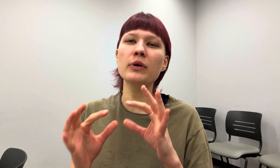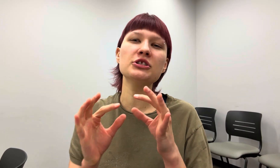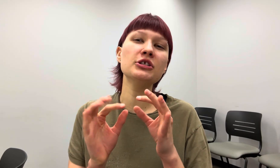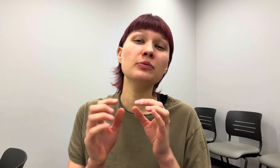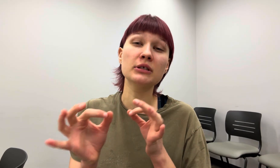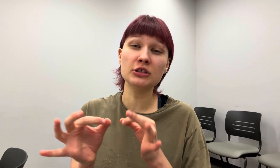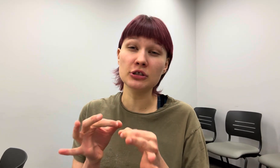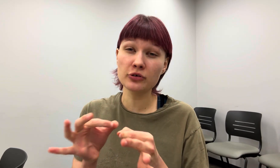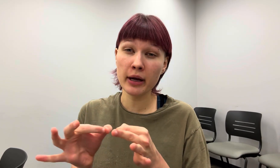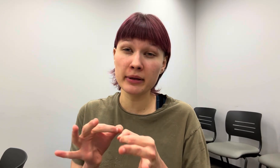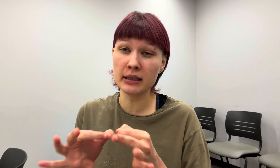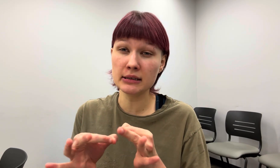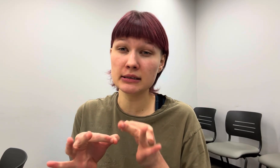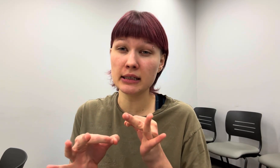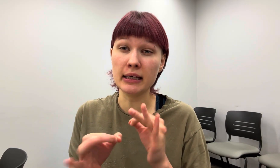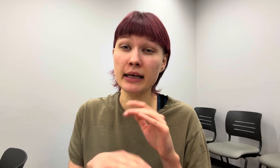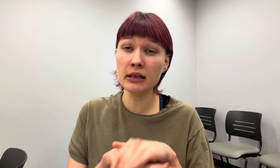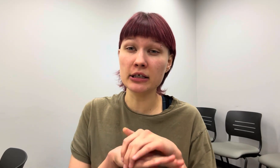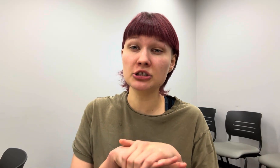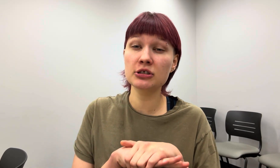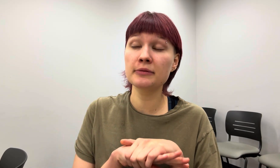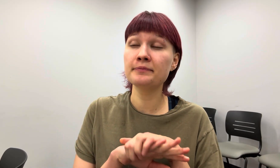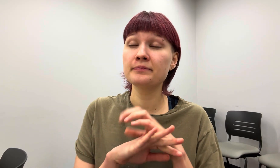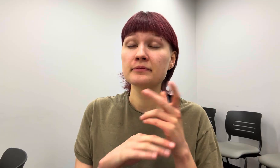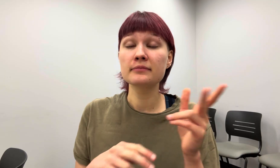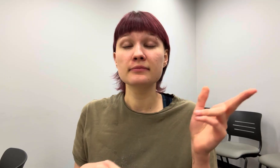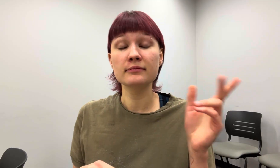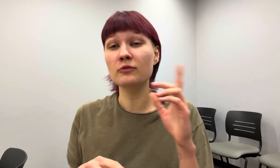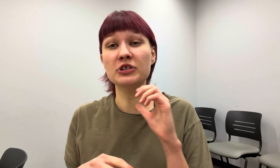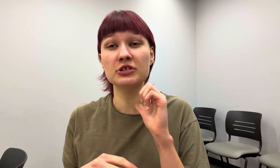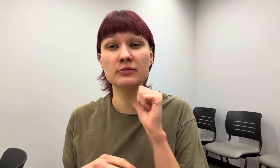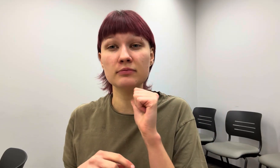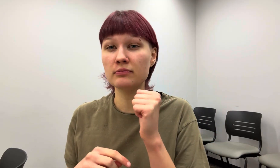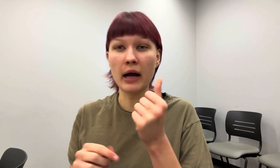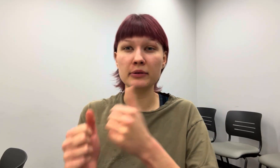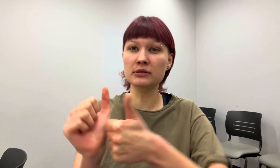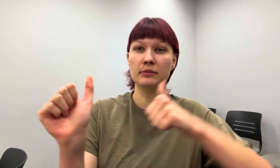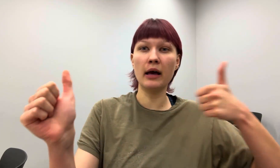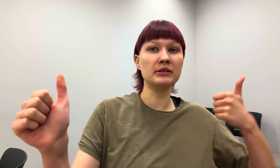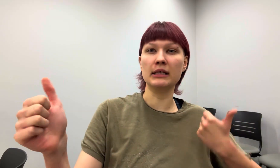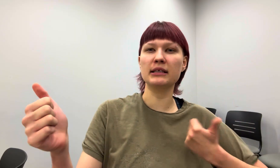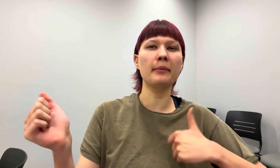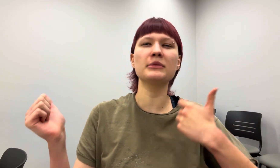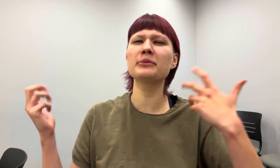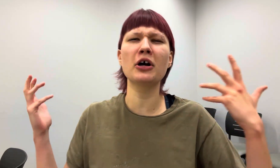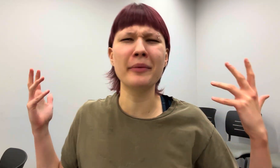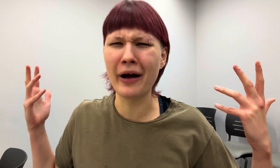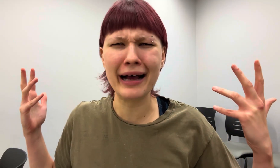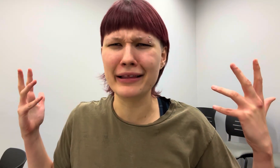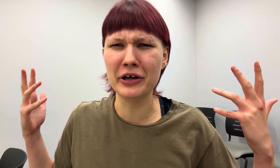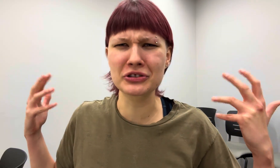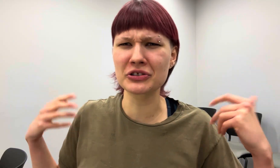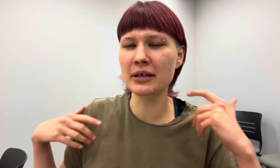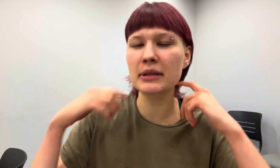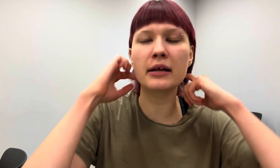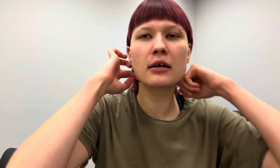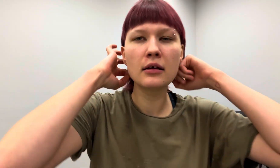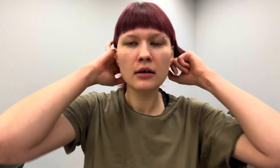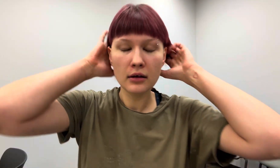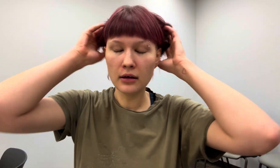she was describing this in English, which I was this, I'm talking about highlighters or something